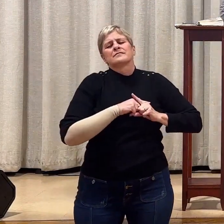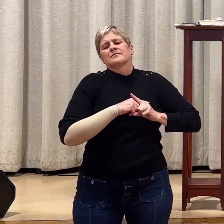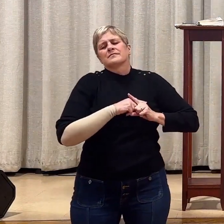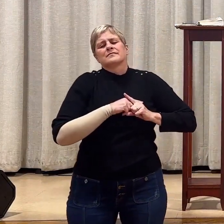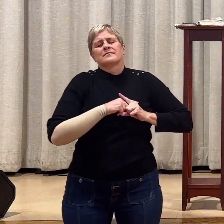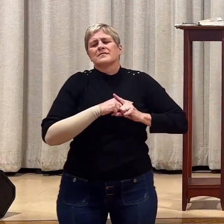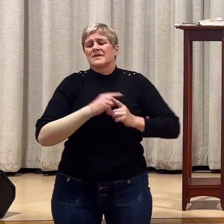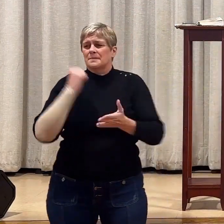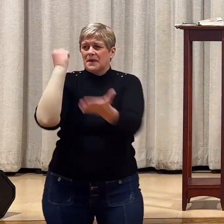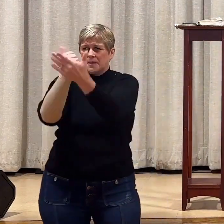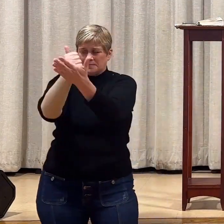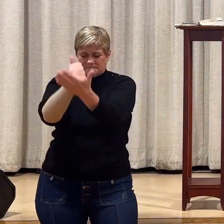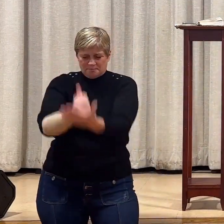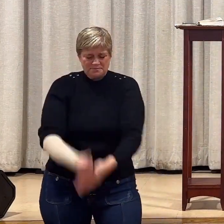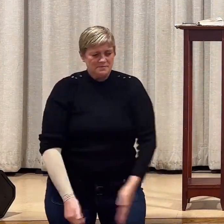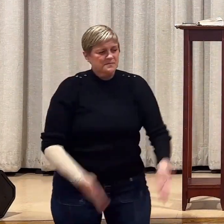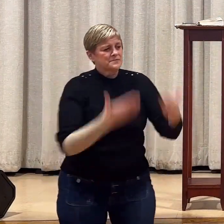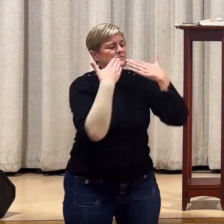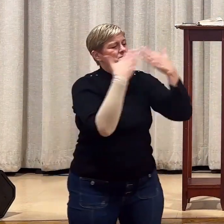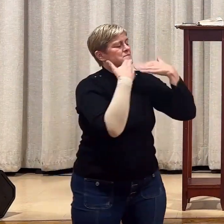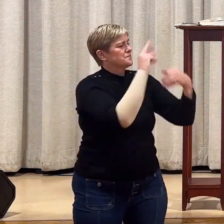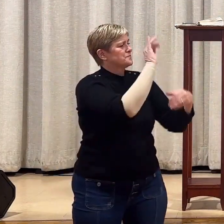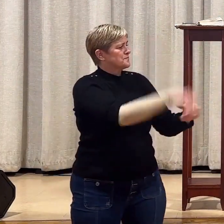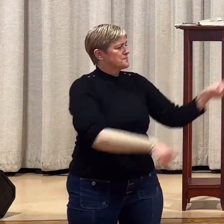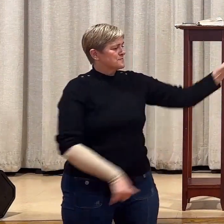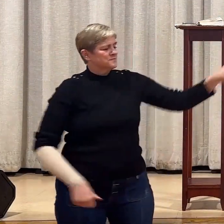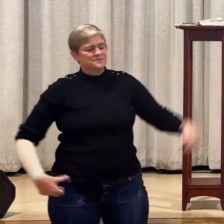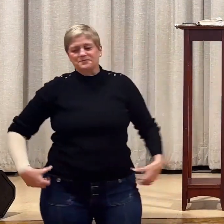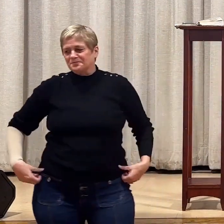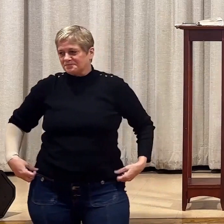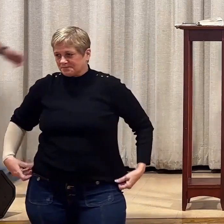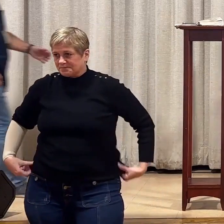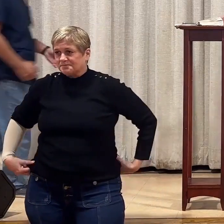redeemed. Amen. Thank you, Troy.